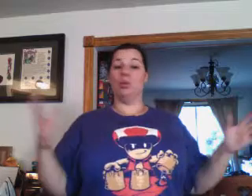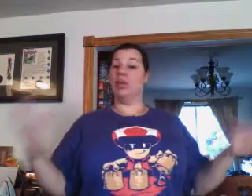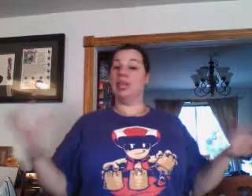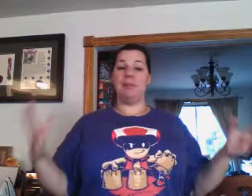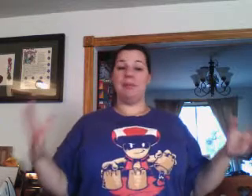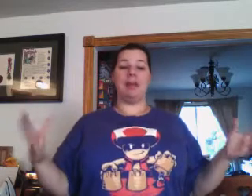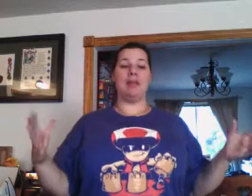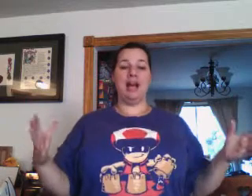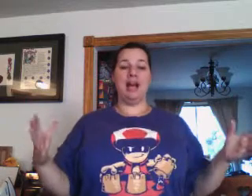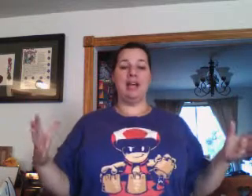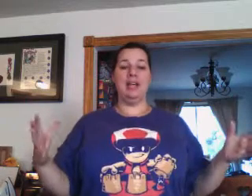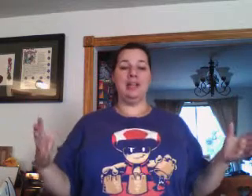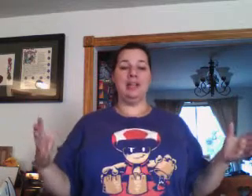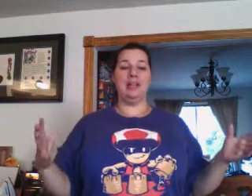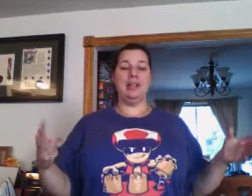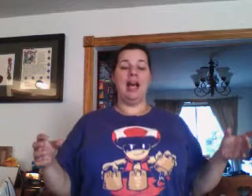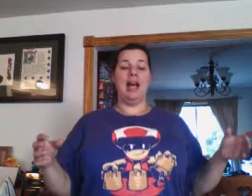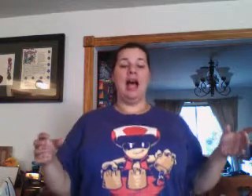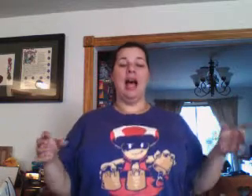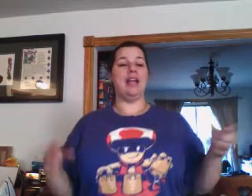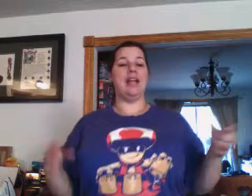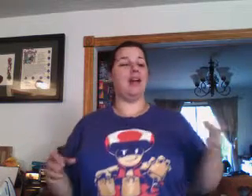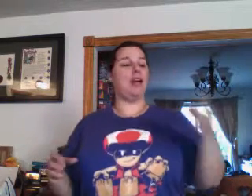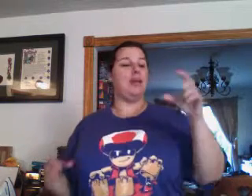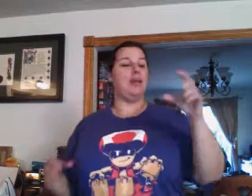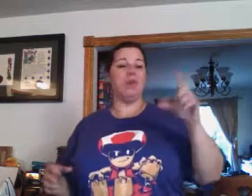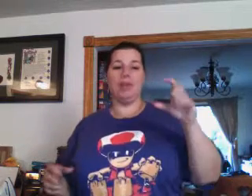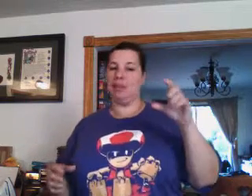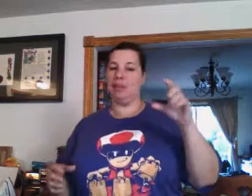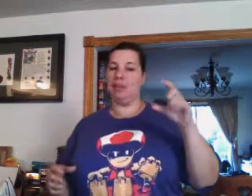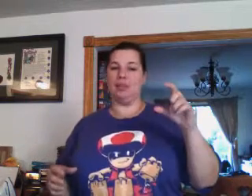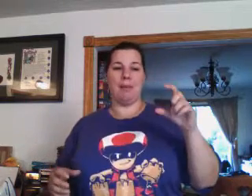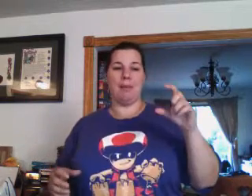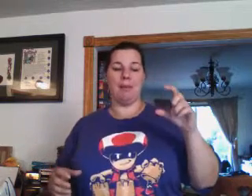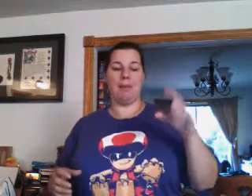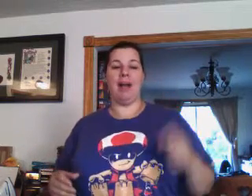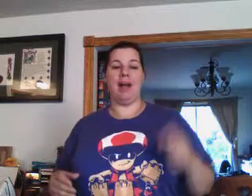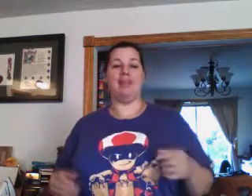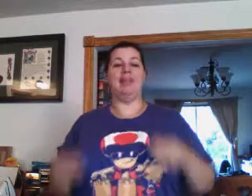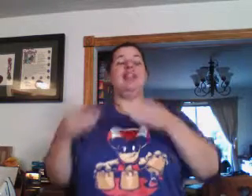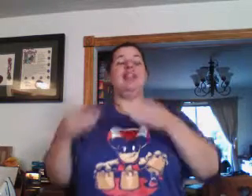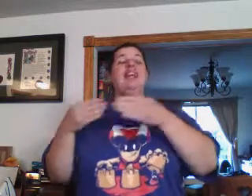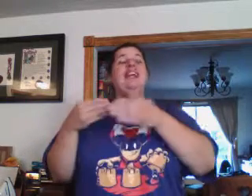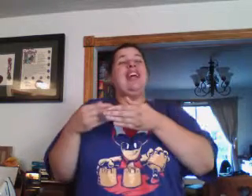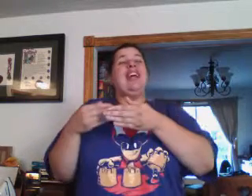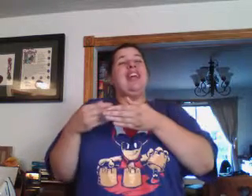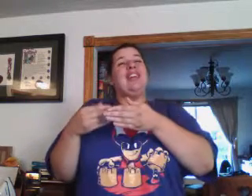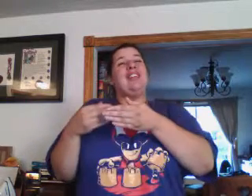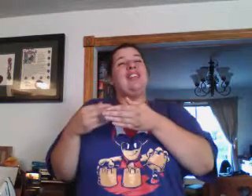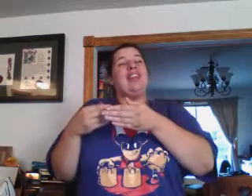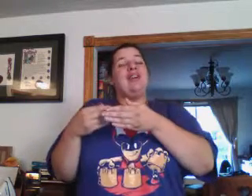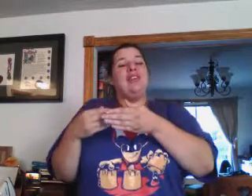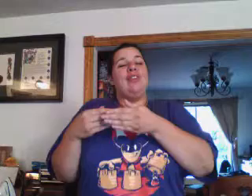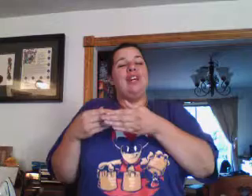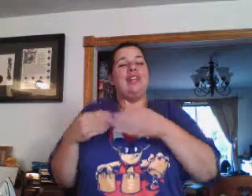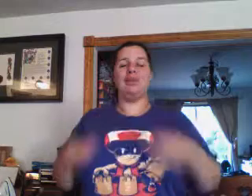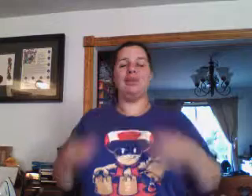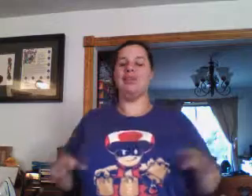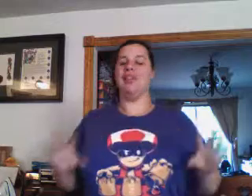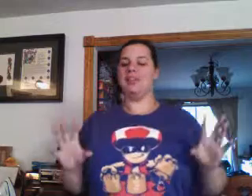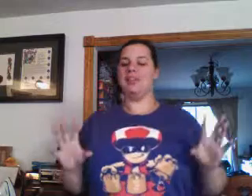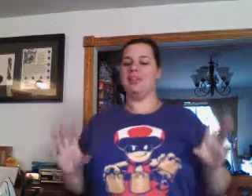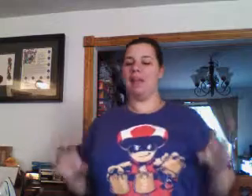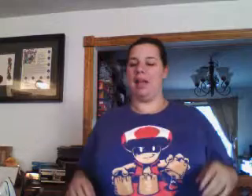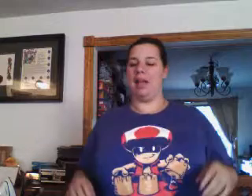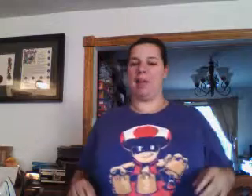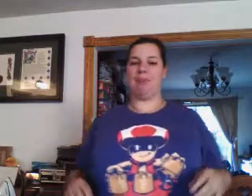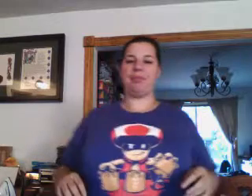really big rig and they're getting really close to that bumper behind them. And you're like, okay, close, close, very close. It's the same thing.